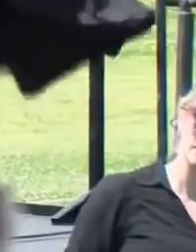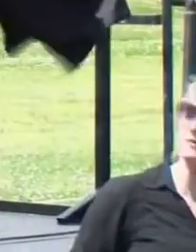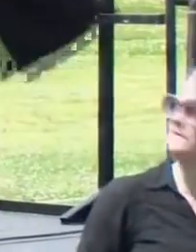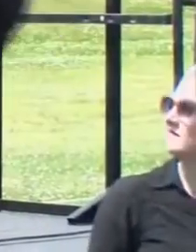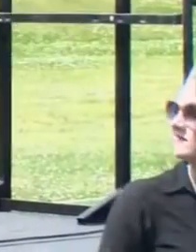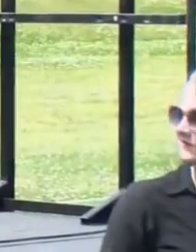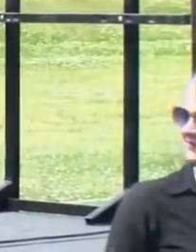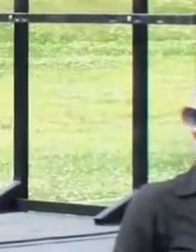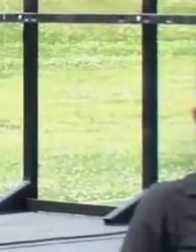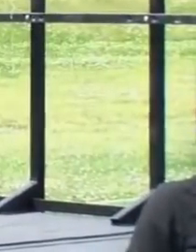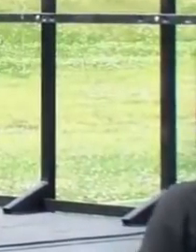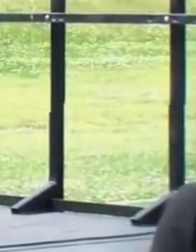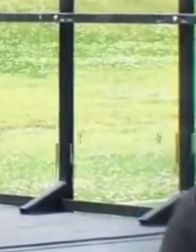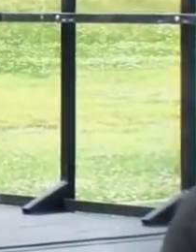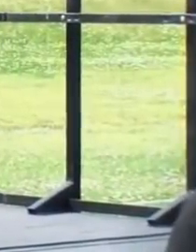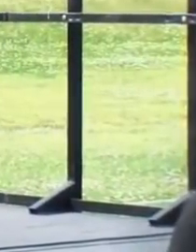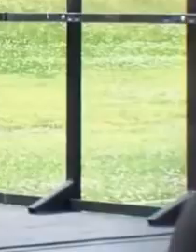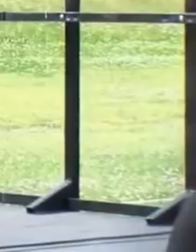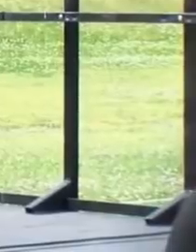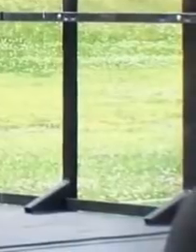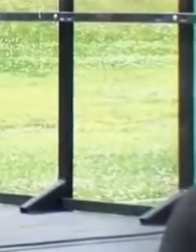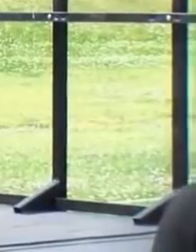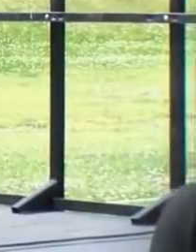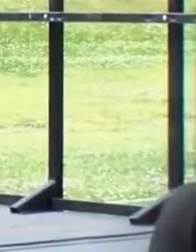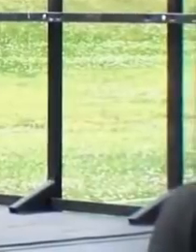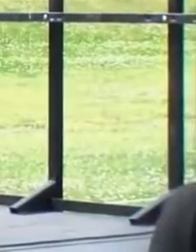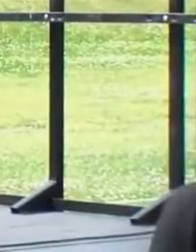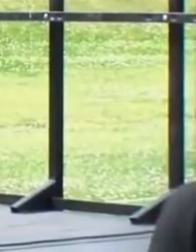Cheney Barshall,